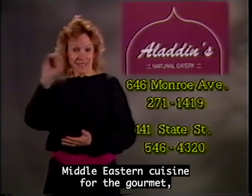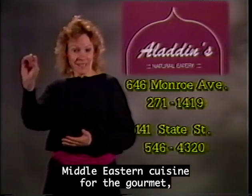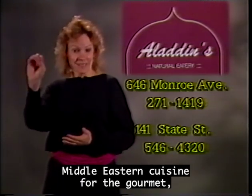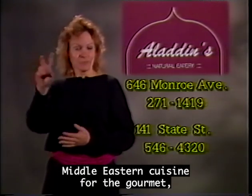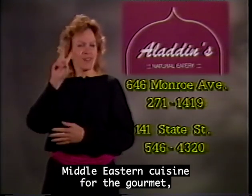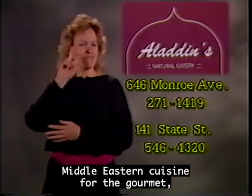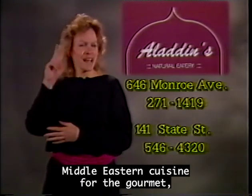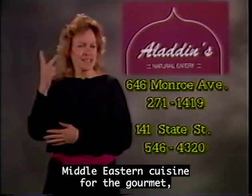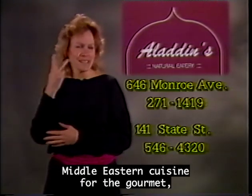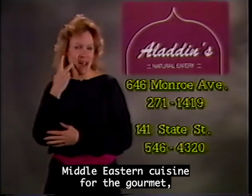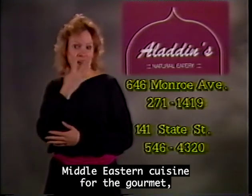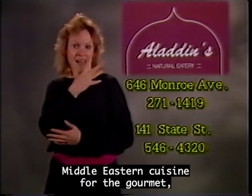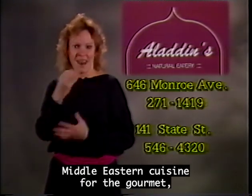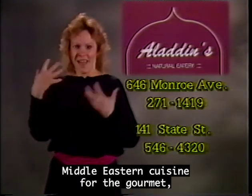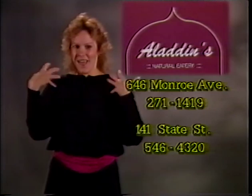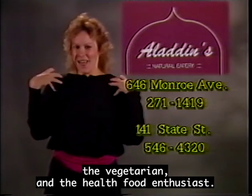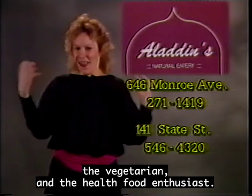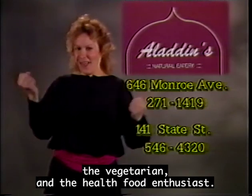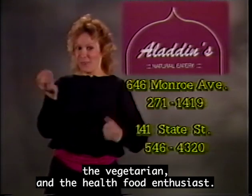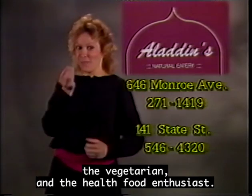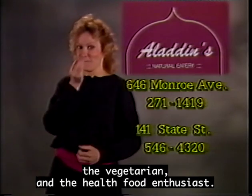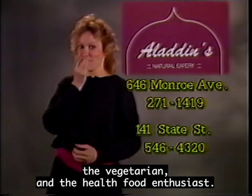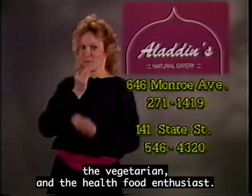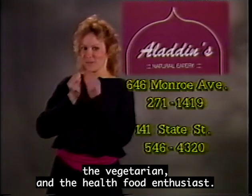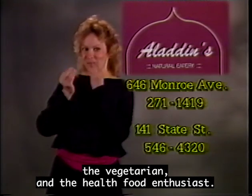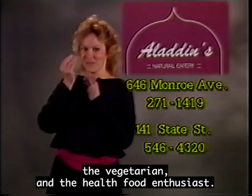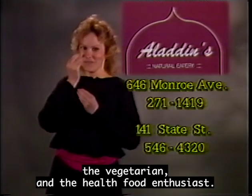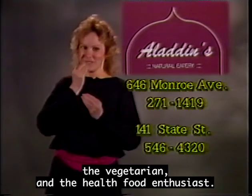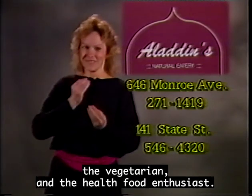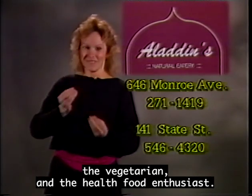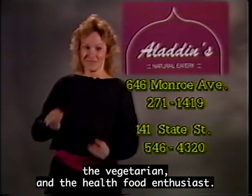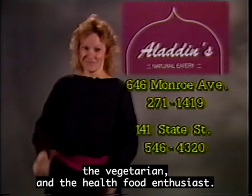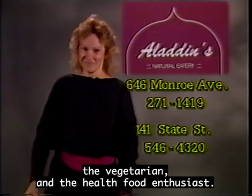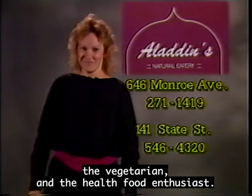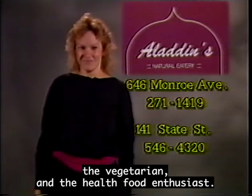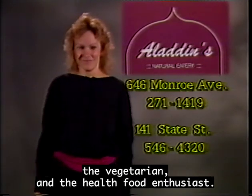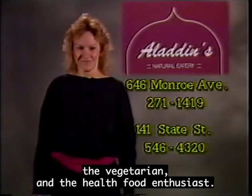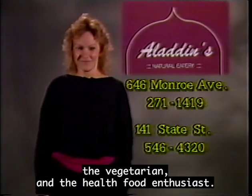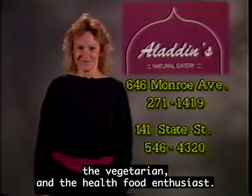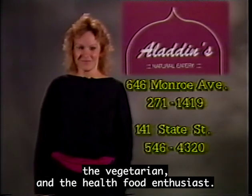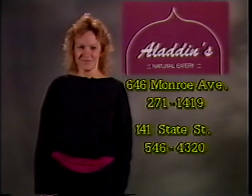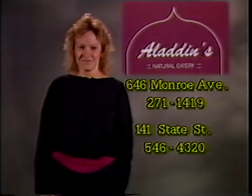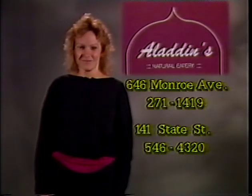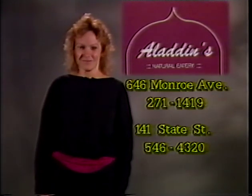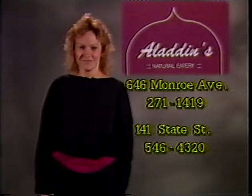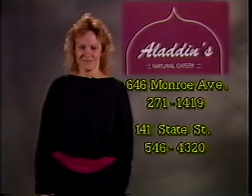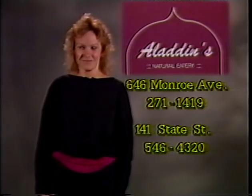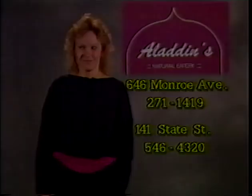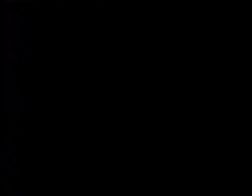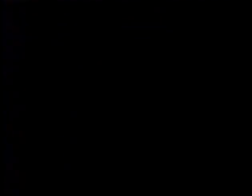Eastern cuisine for the gourmet, the vegetarian, and the health food enthusiast.